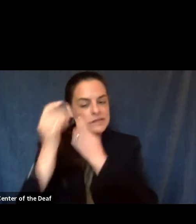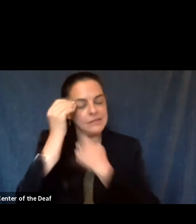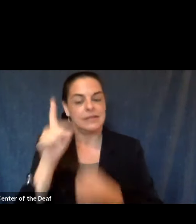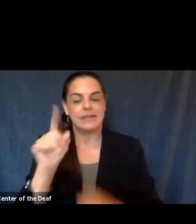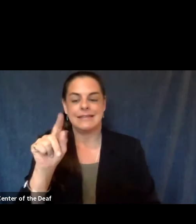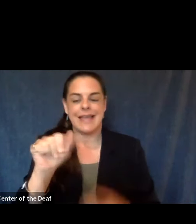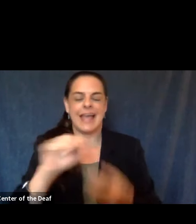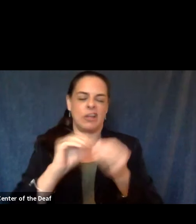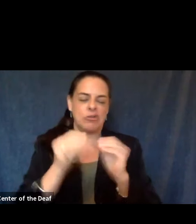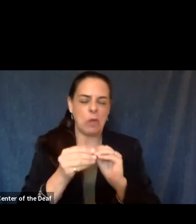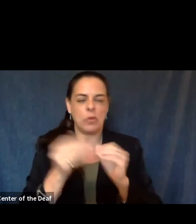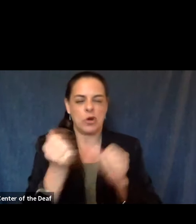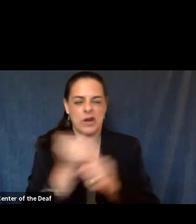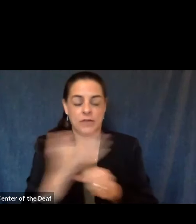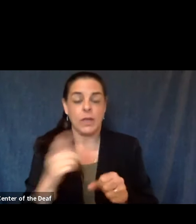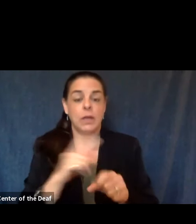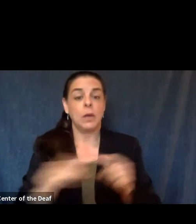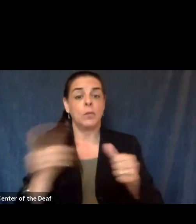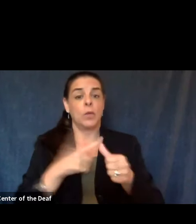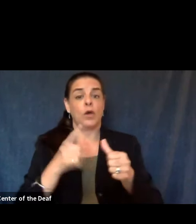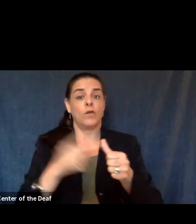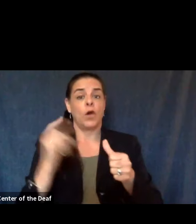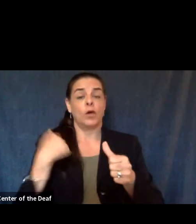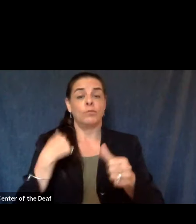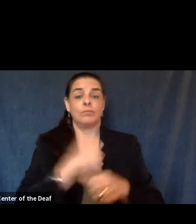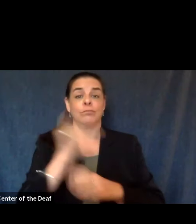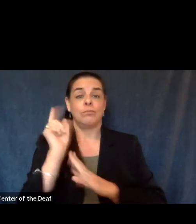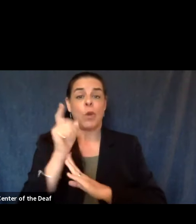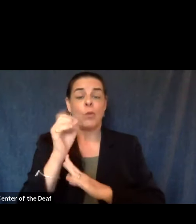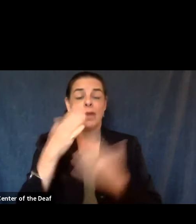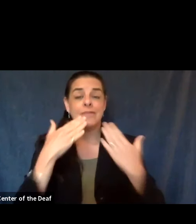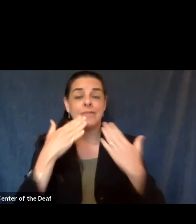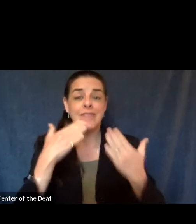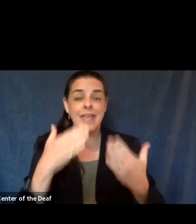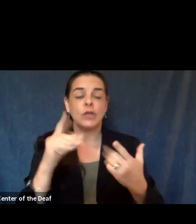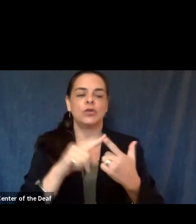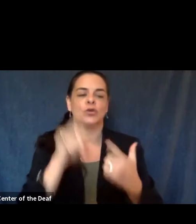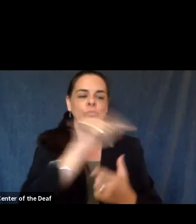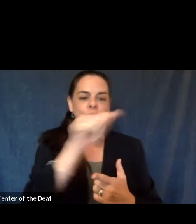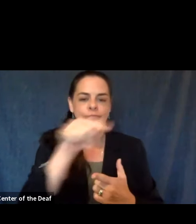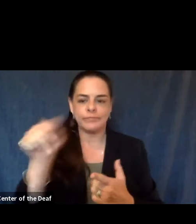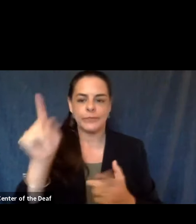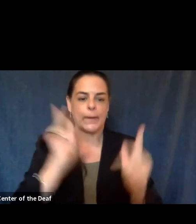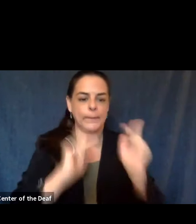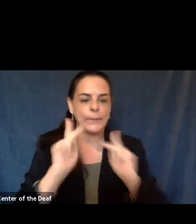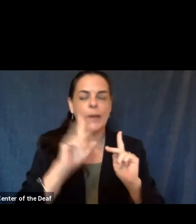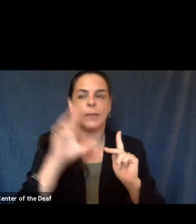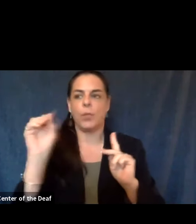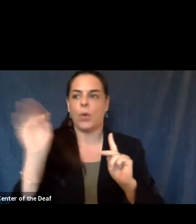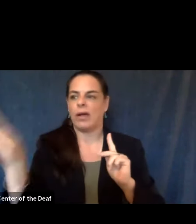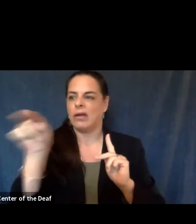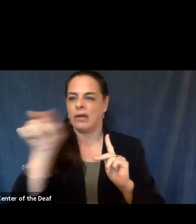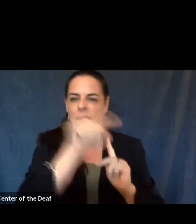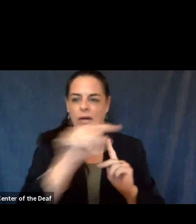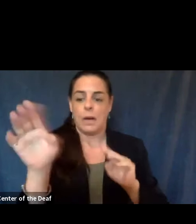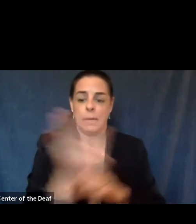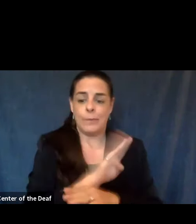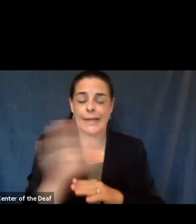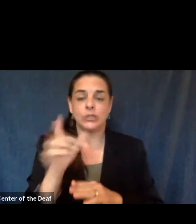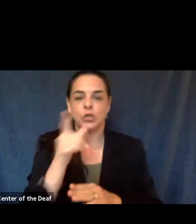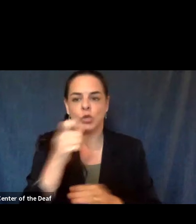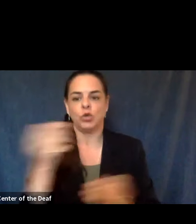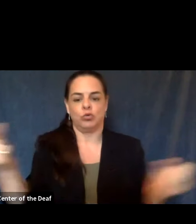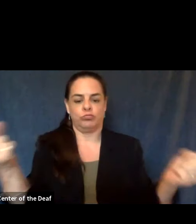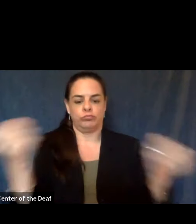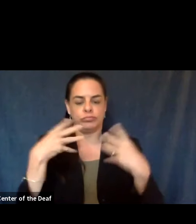today's moment of gratitude to the businesses and individuals who gave their feedback in either of two reopening